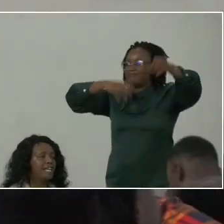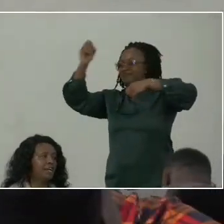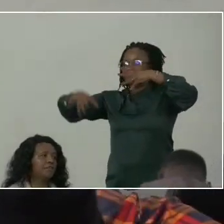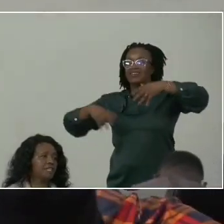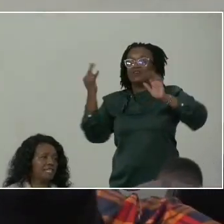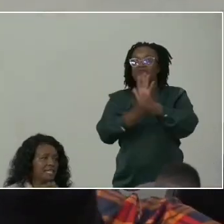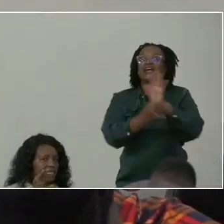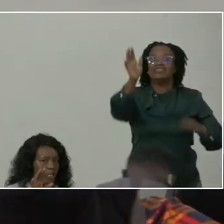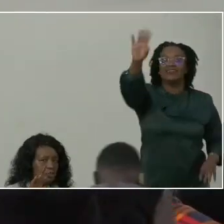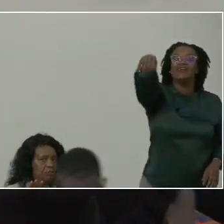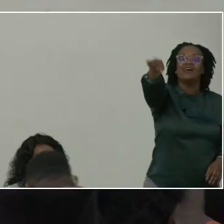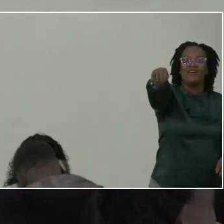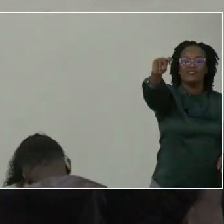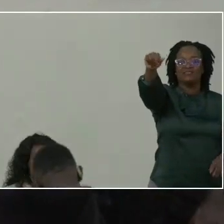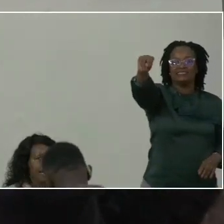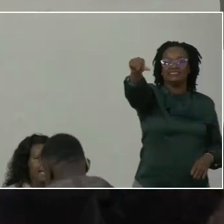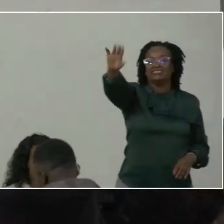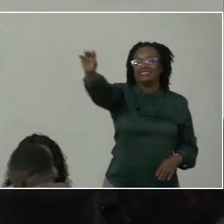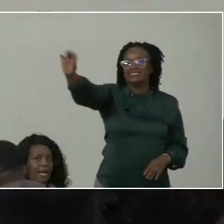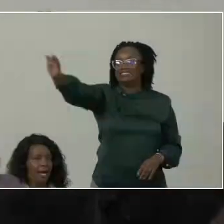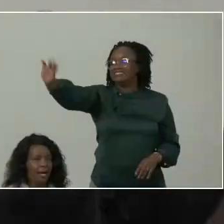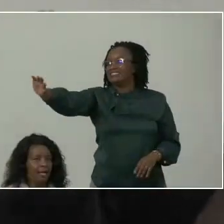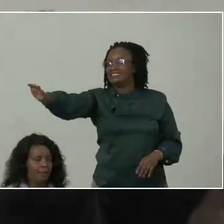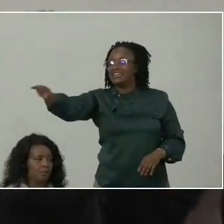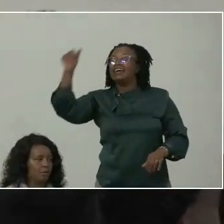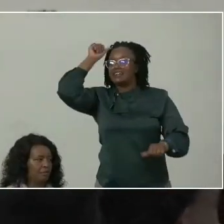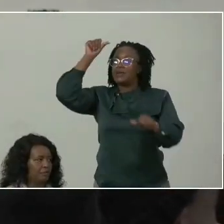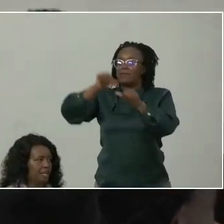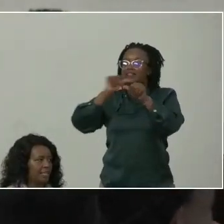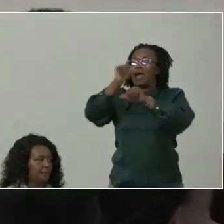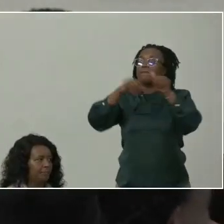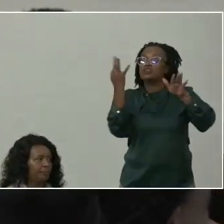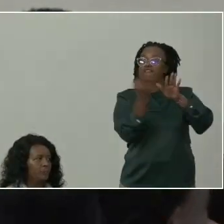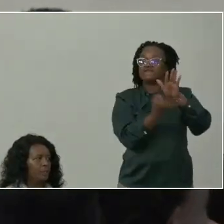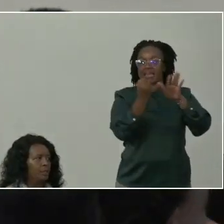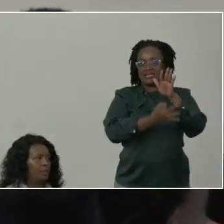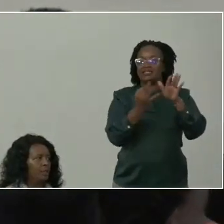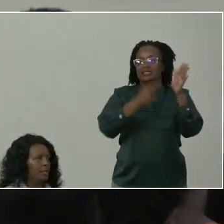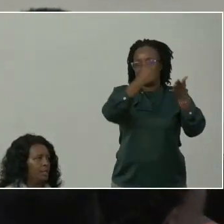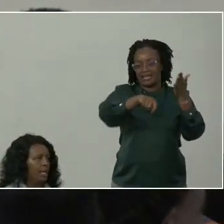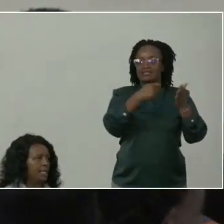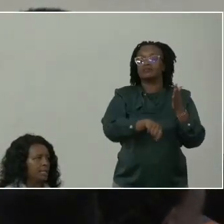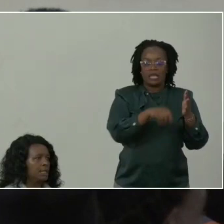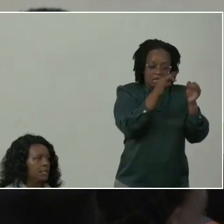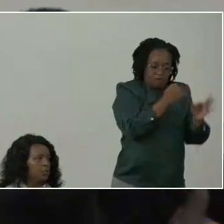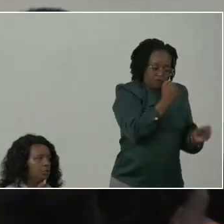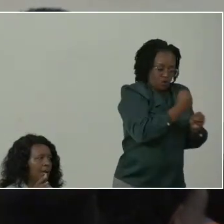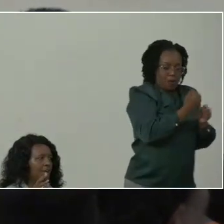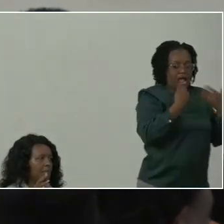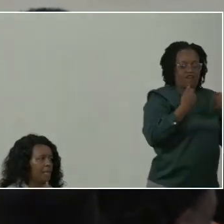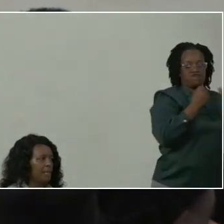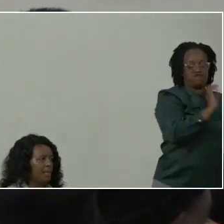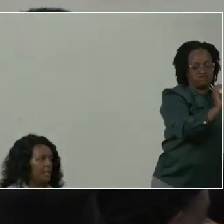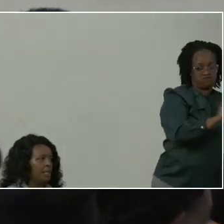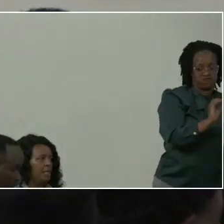Oh, filing of returns. Thank you. Thank you. I remember, and I'm sorry for that. Yes. You have